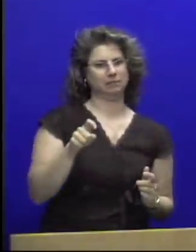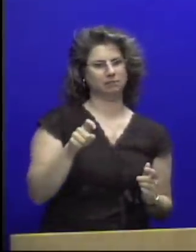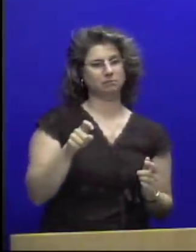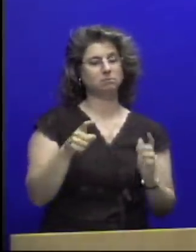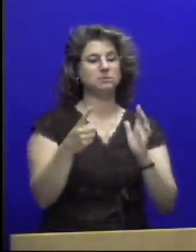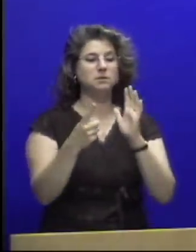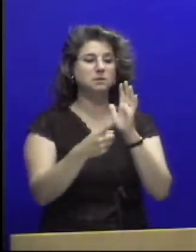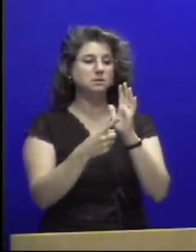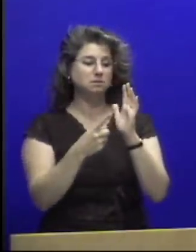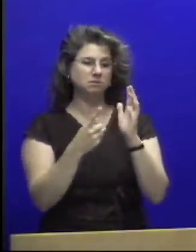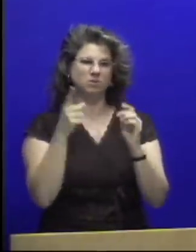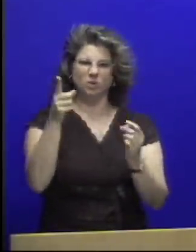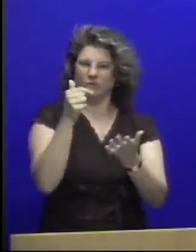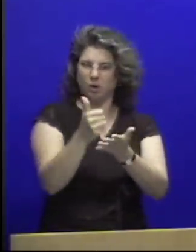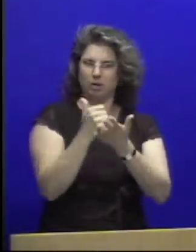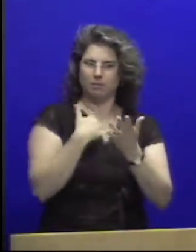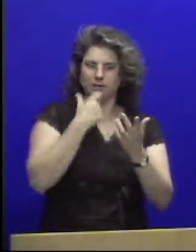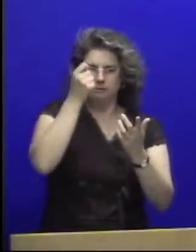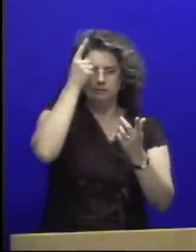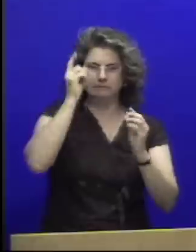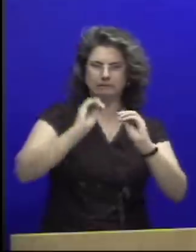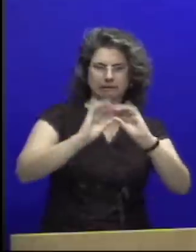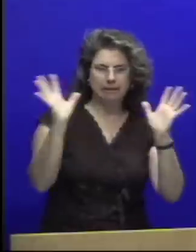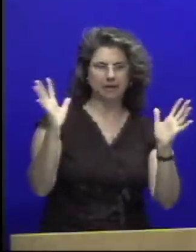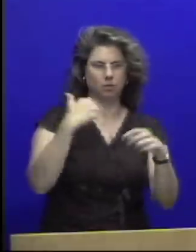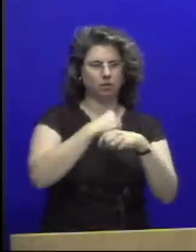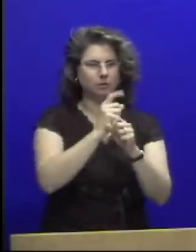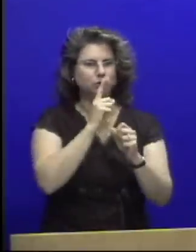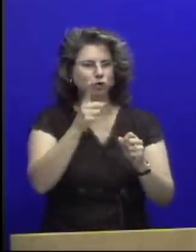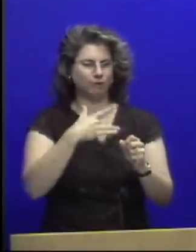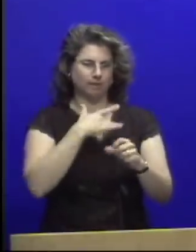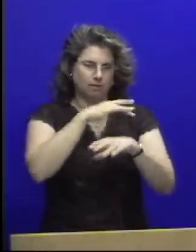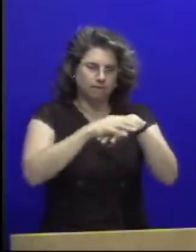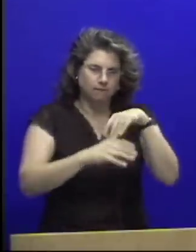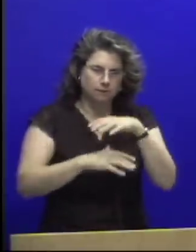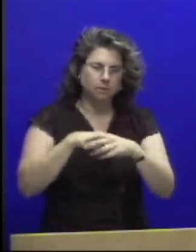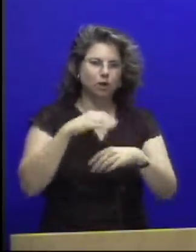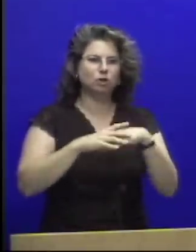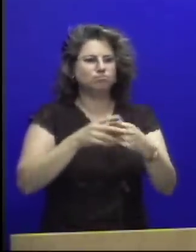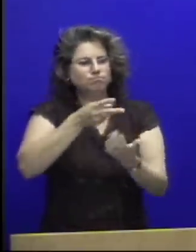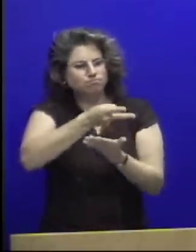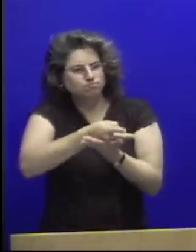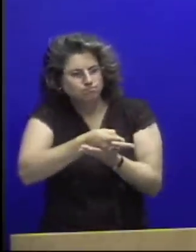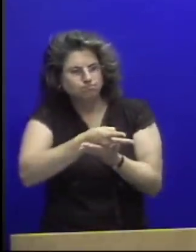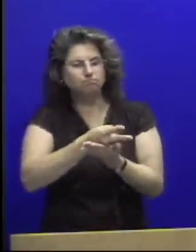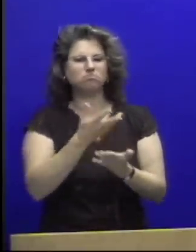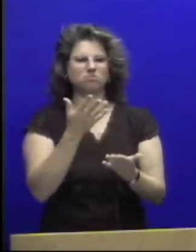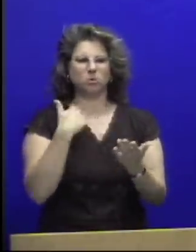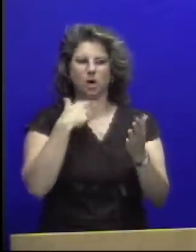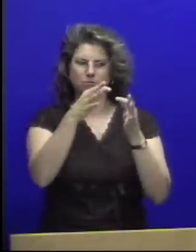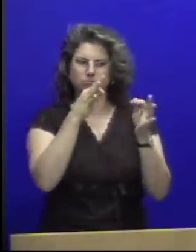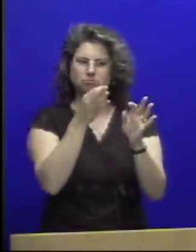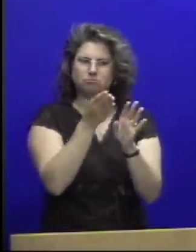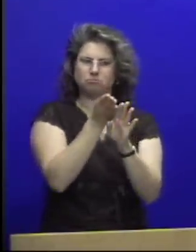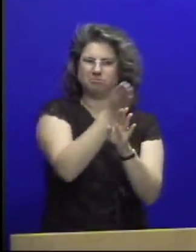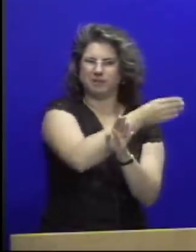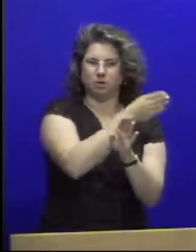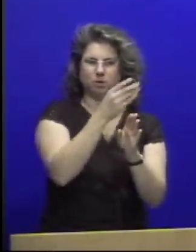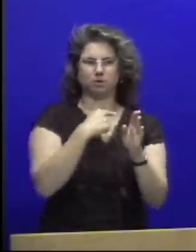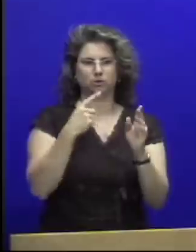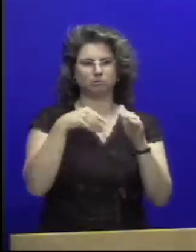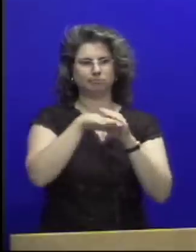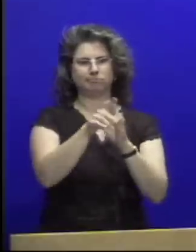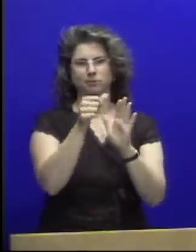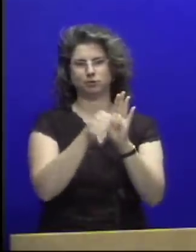maneuvers to help us get you situated in the right position on the table, and you may want to discuss that with the anesthesiologist.